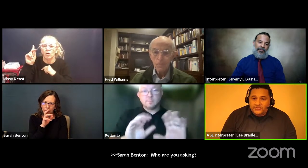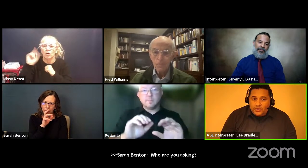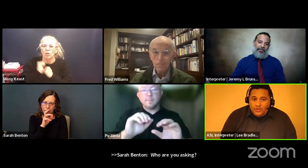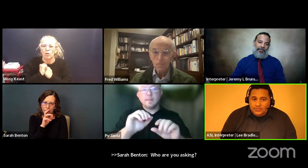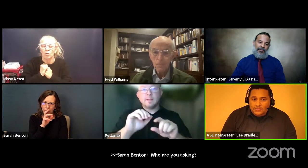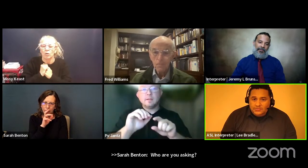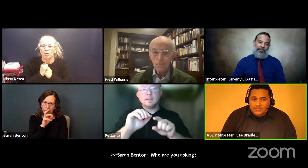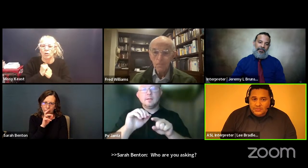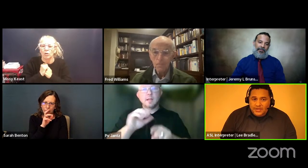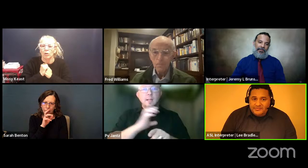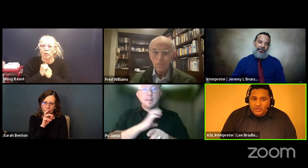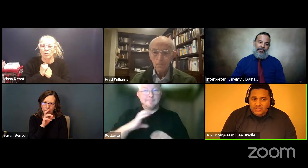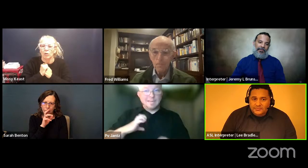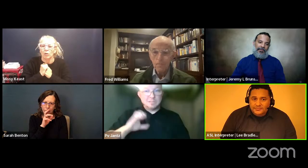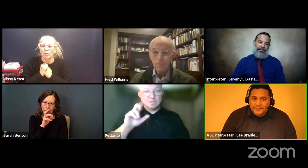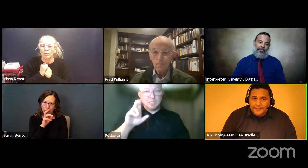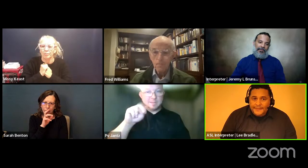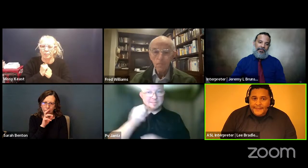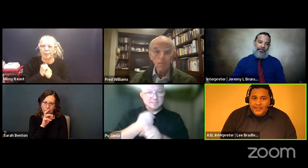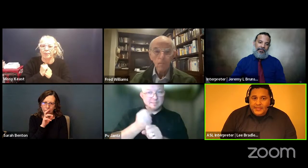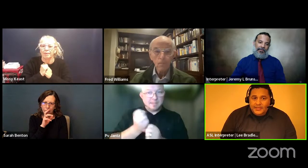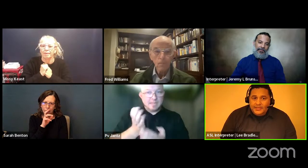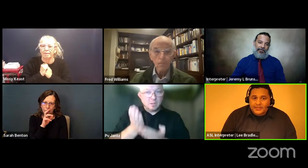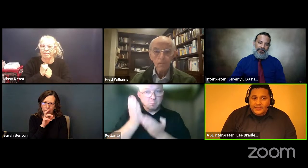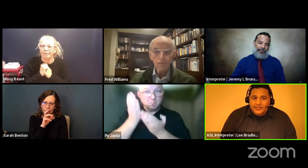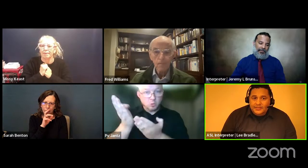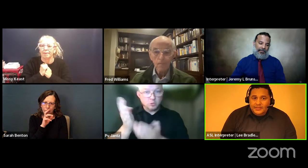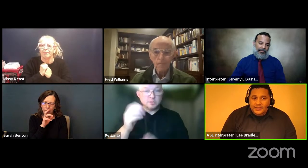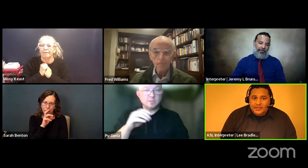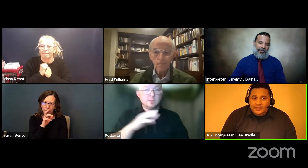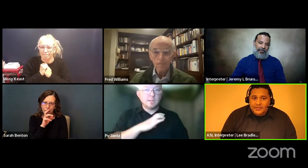Benton's withdrawal of the motion?